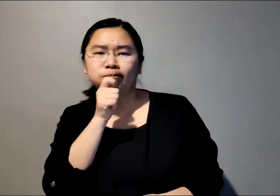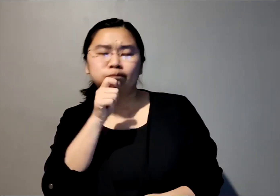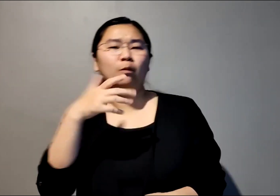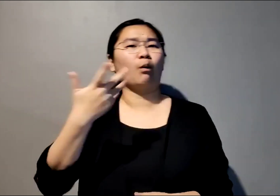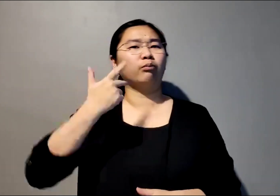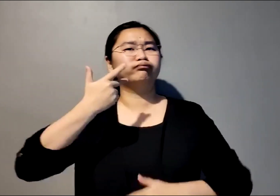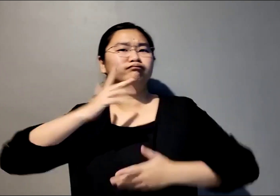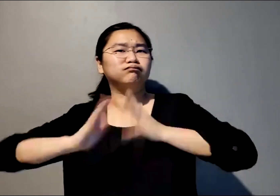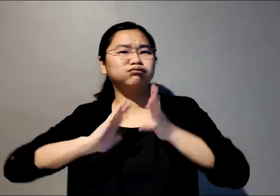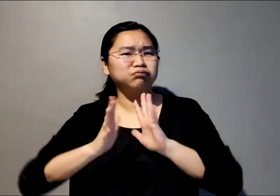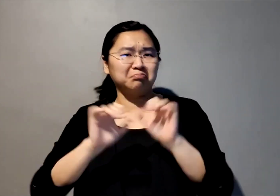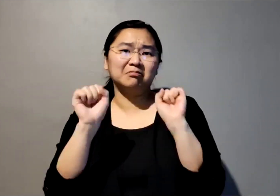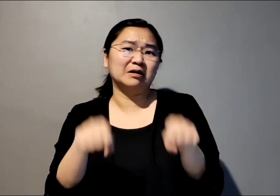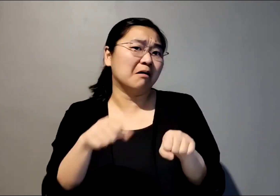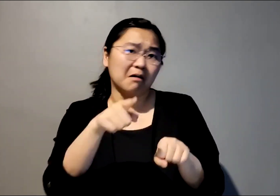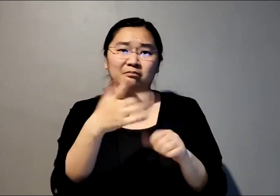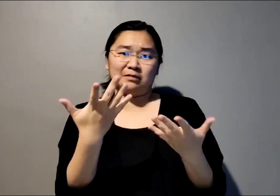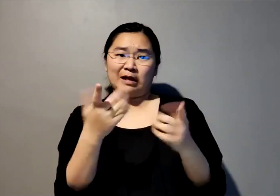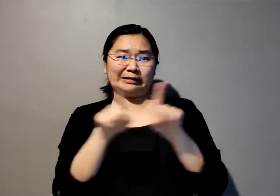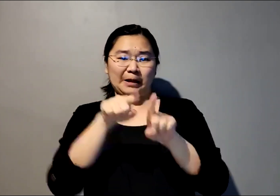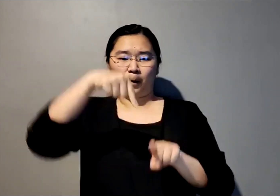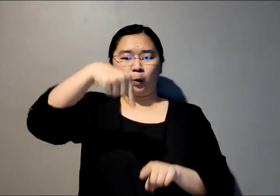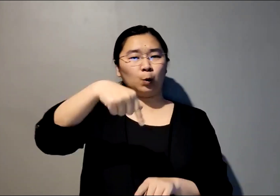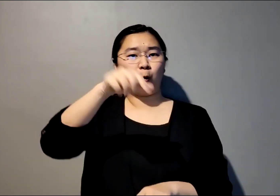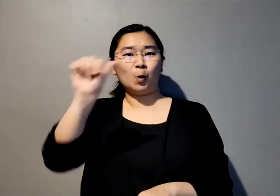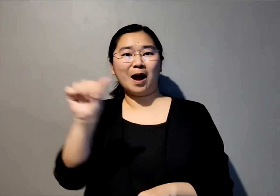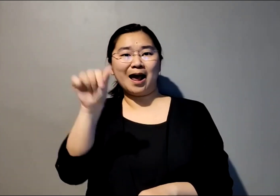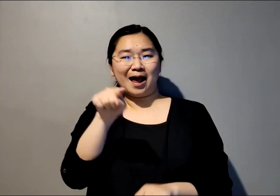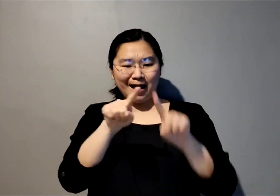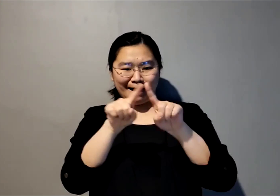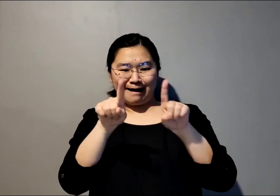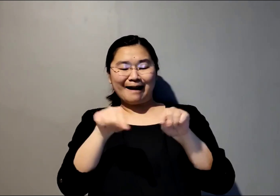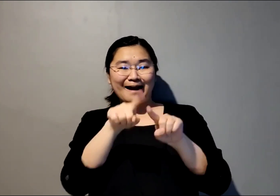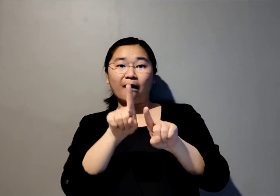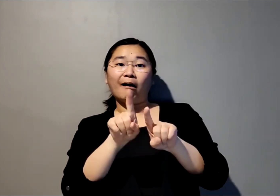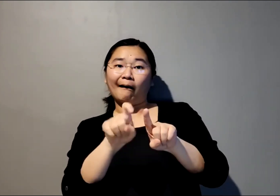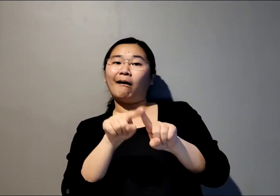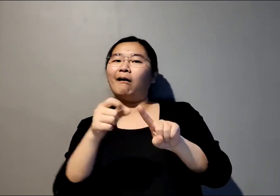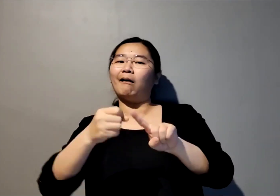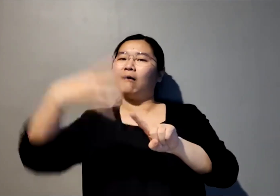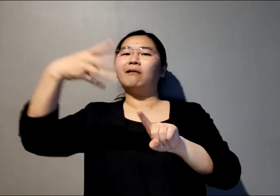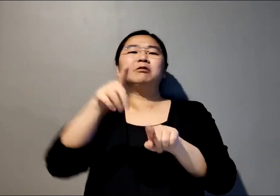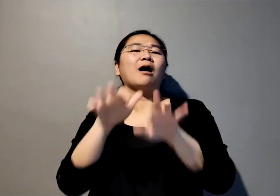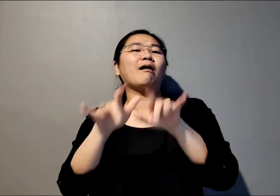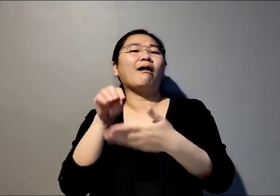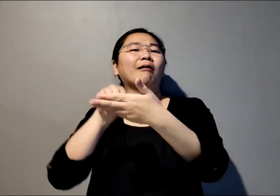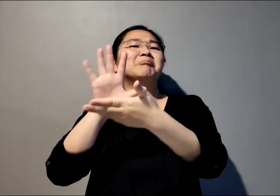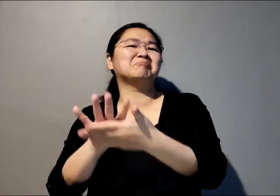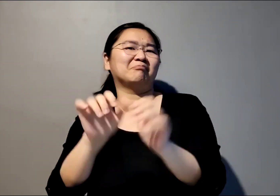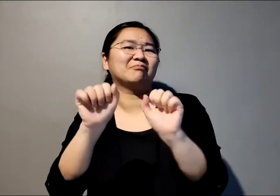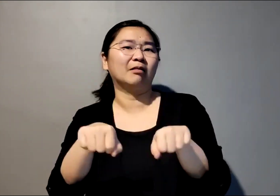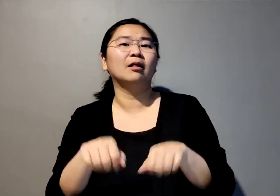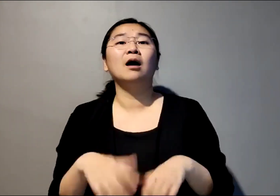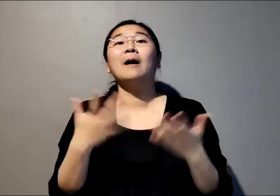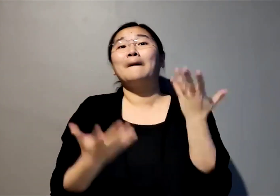off if not speaking. We are asking that you speak slowly enough for the interpreters and the captioners to follow. Thank you